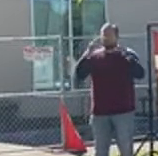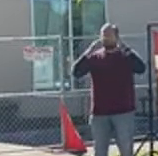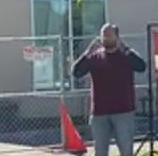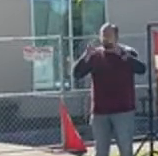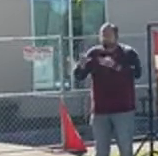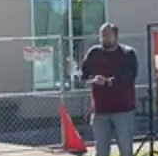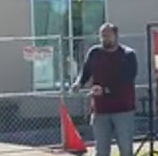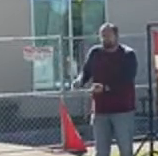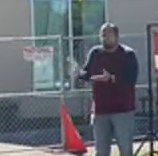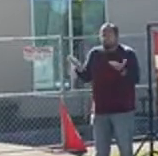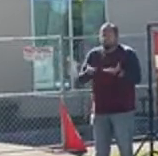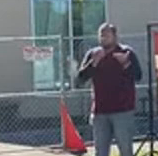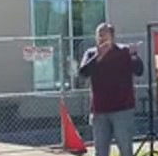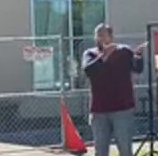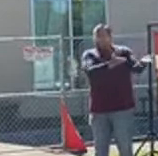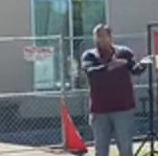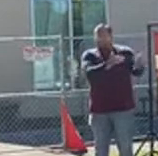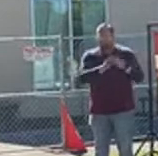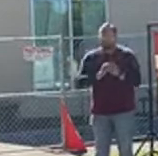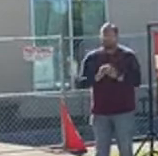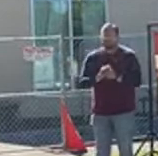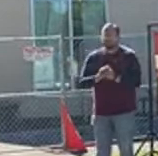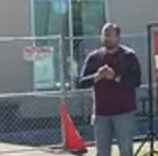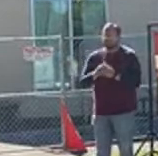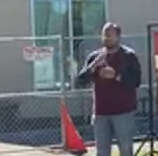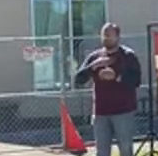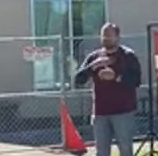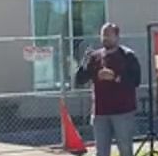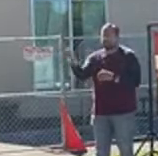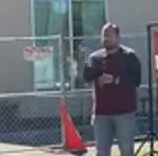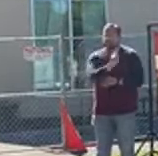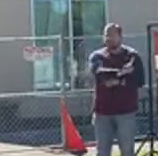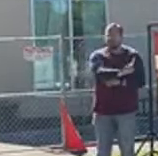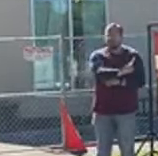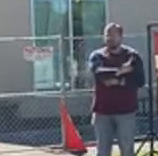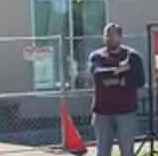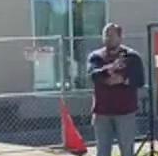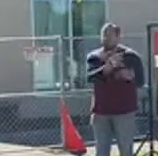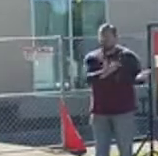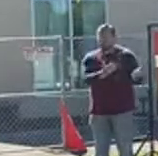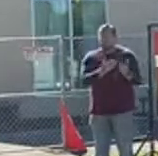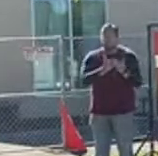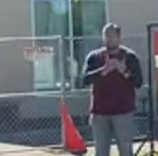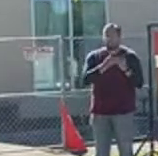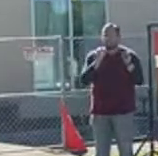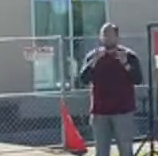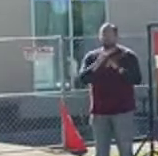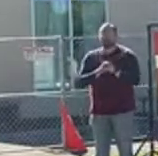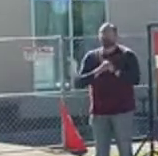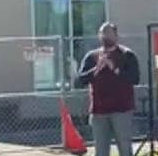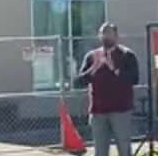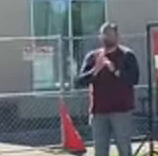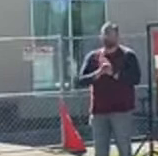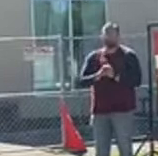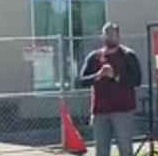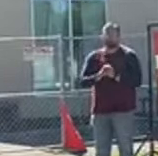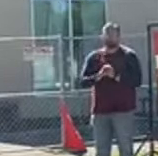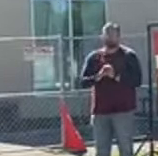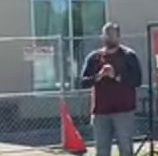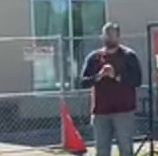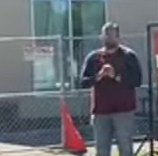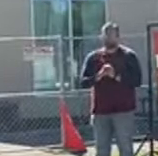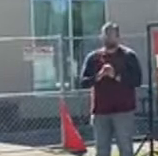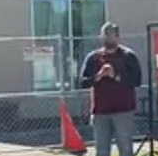while we're at the podium. But please wear it while you're on your way up here, since we'll be close. All right.